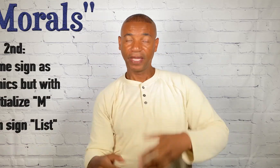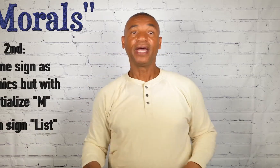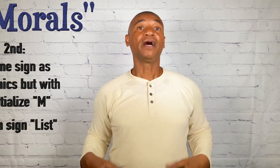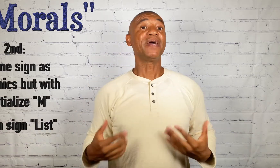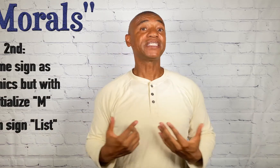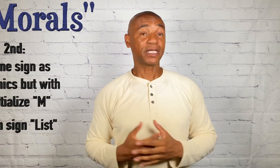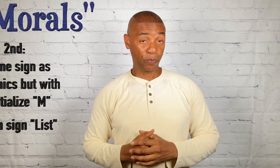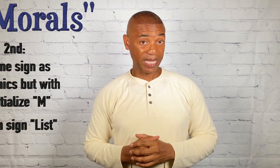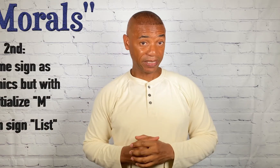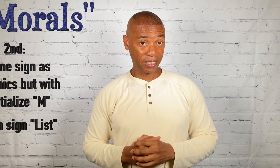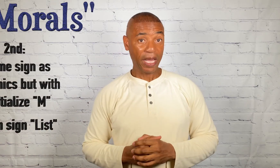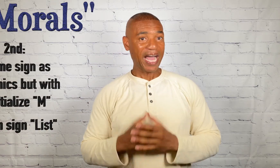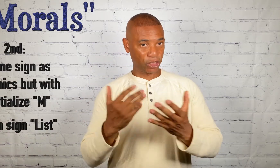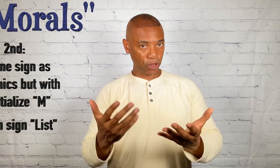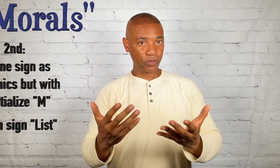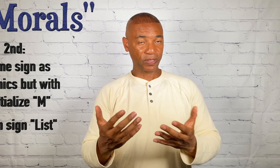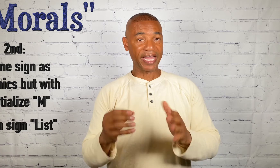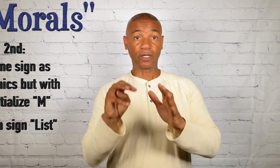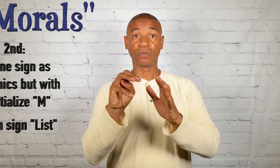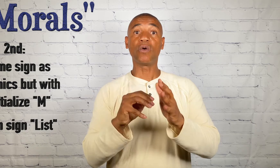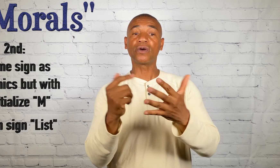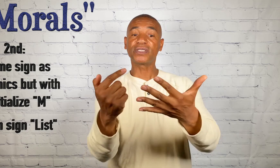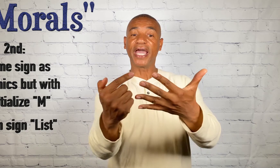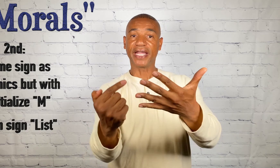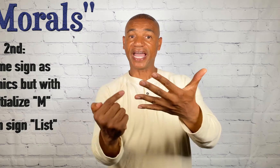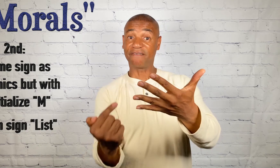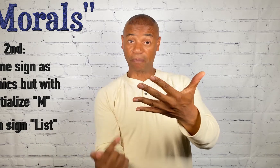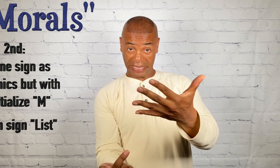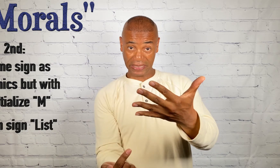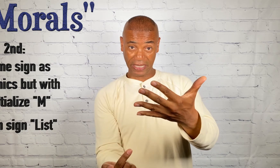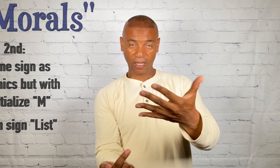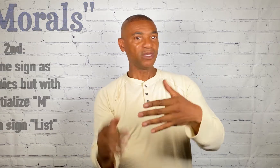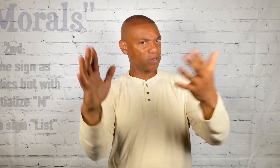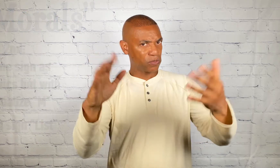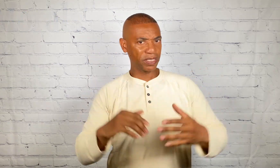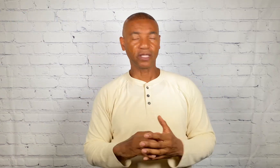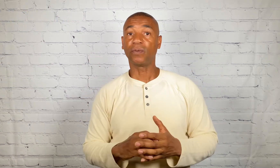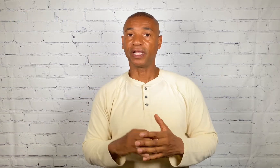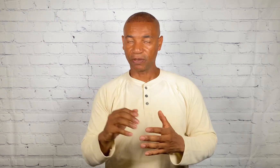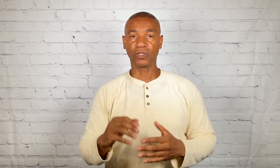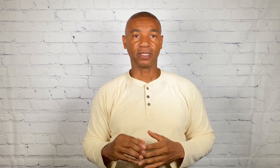Now basically what I did, I showed you that there's morals and I have them listed. You can do it another way. Let me show you